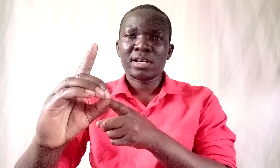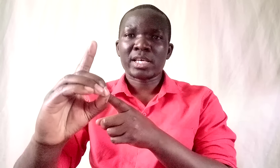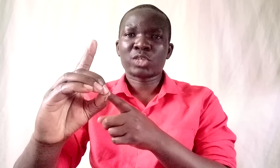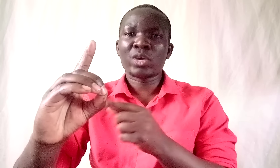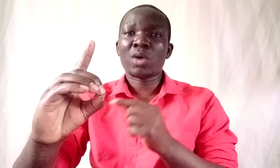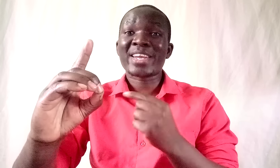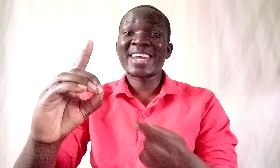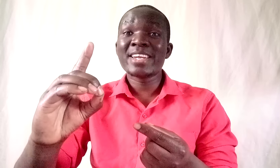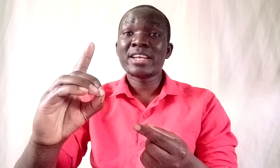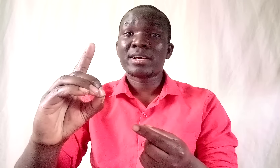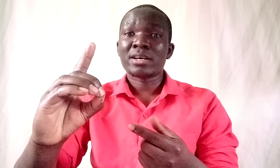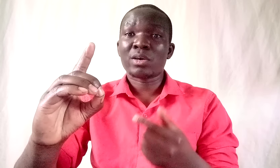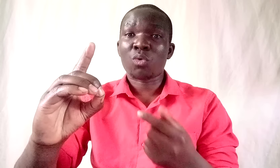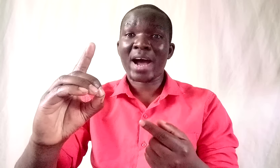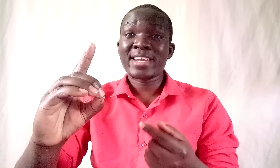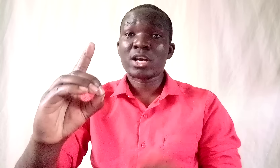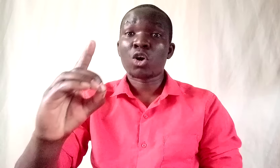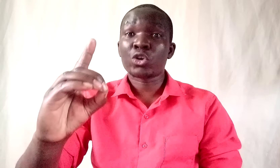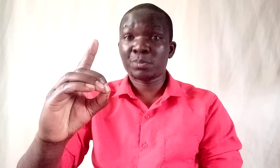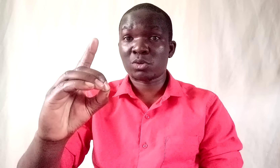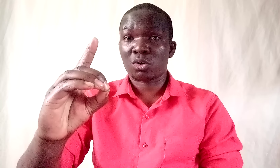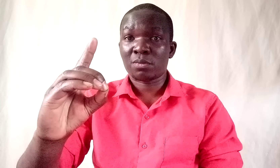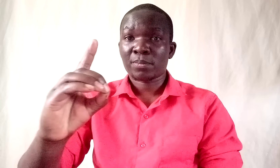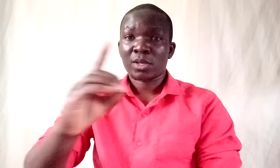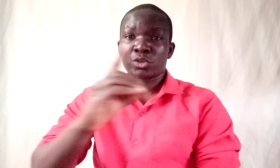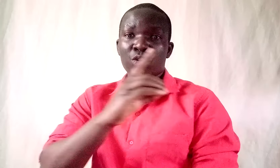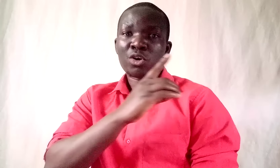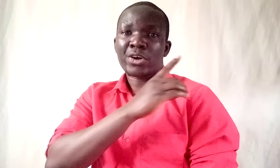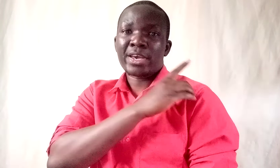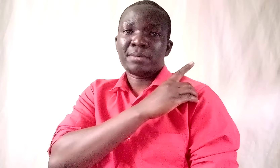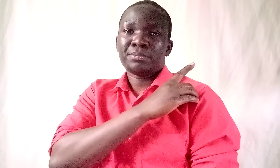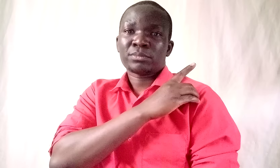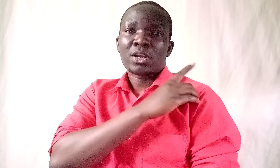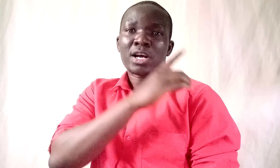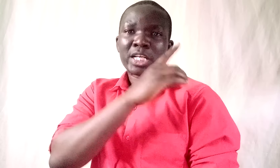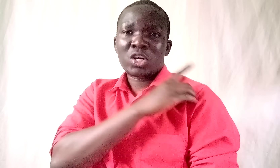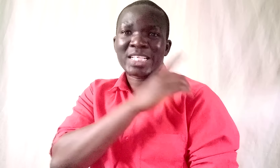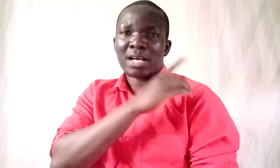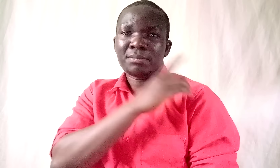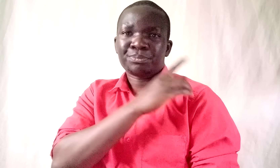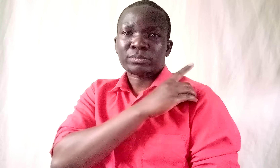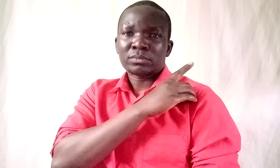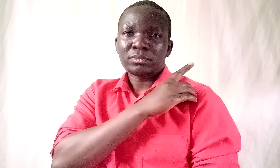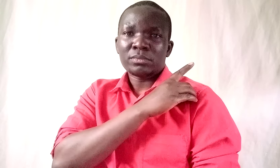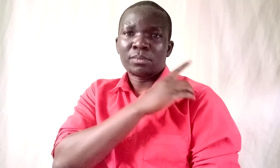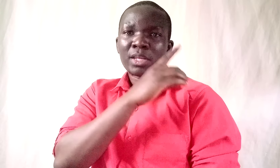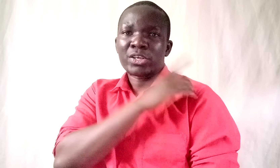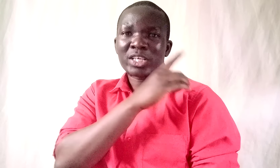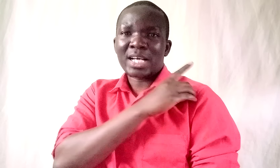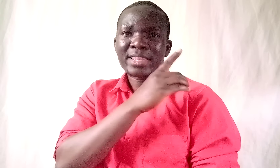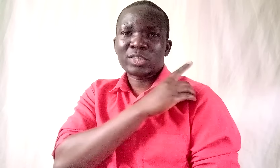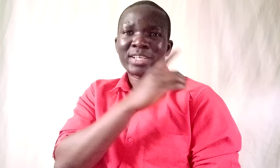is where we did the word hospital. So here, doctor, doctor, this one's